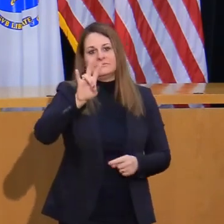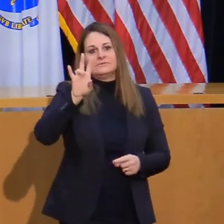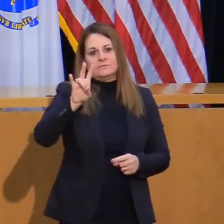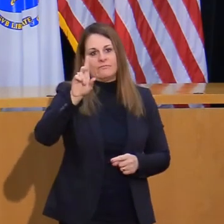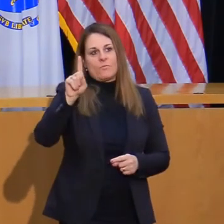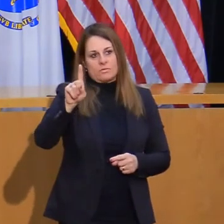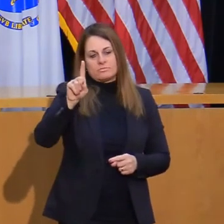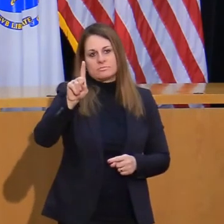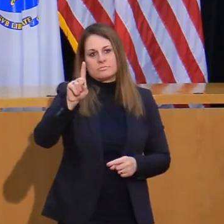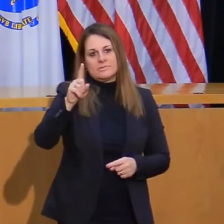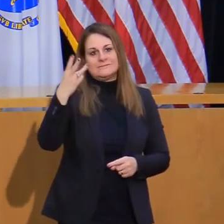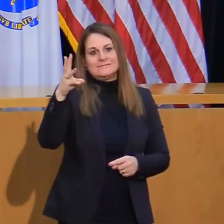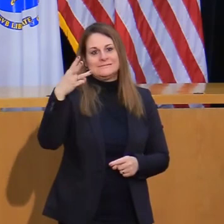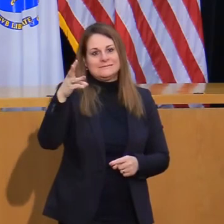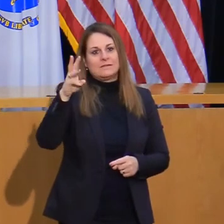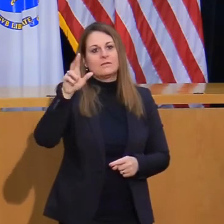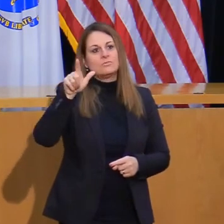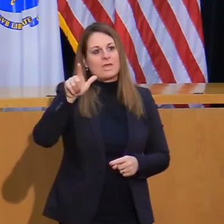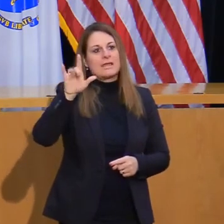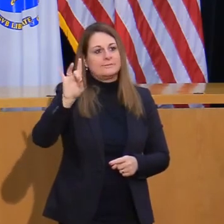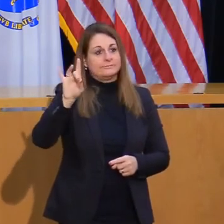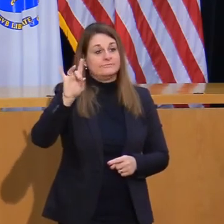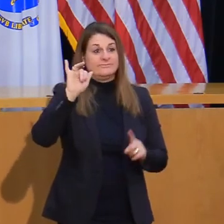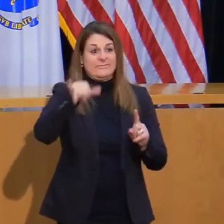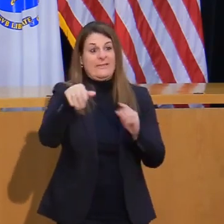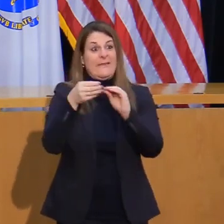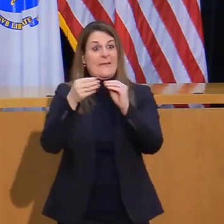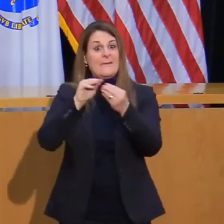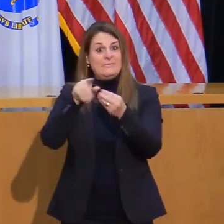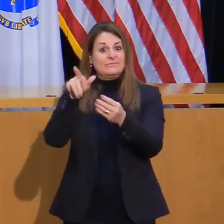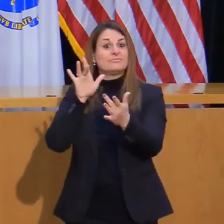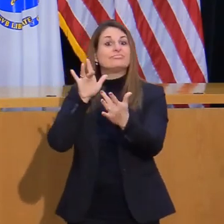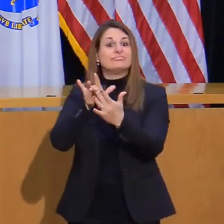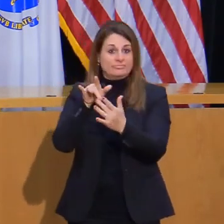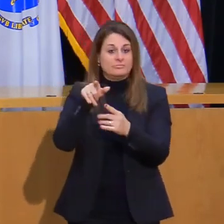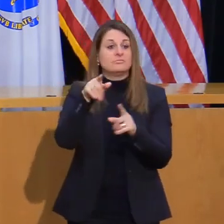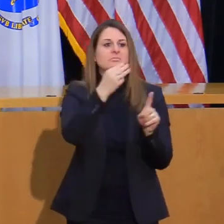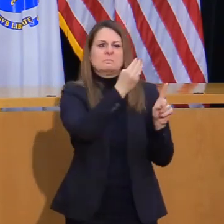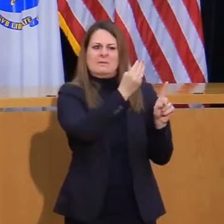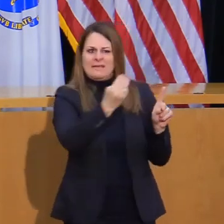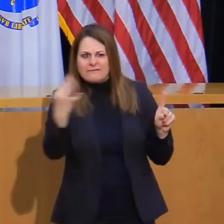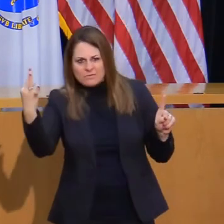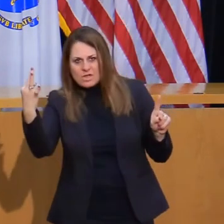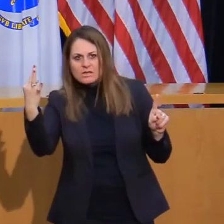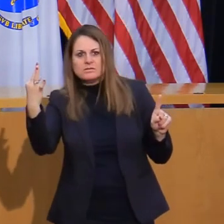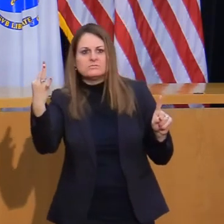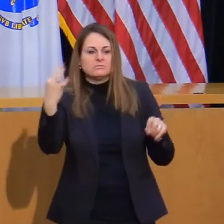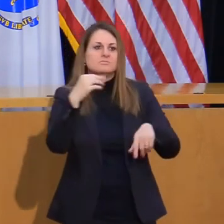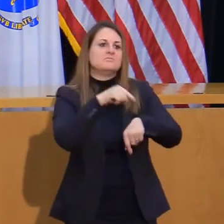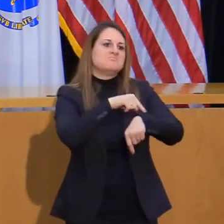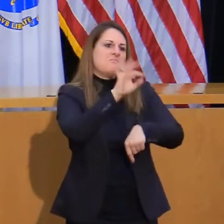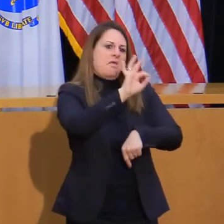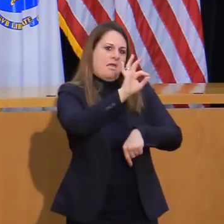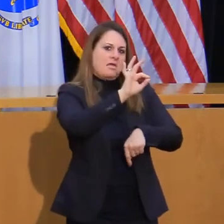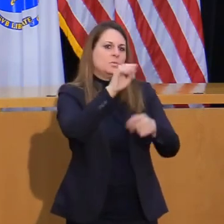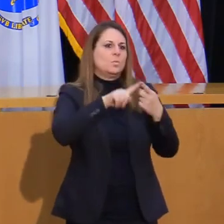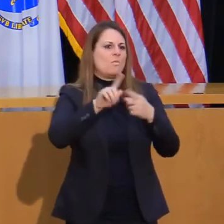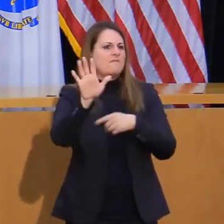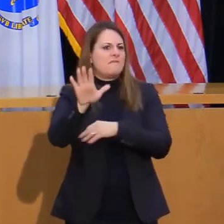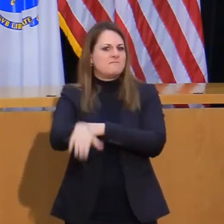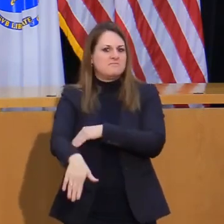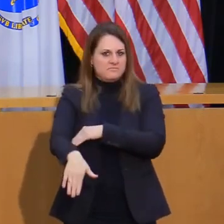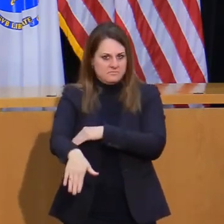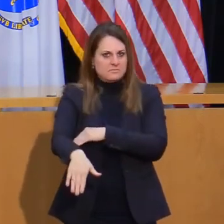1-844-771-1628. The line is open Monday through Friday from 9 to 5, and the line's available in English and Spanish, and there are